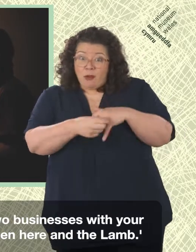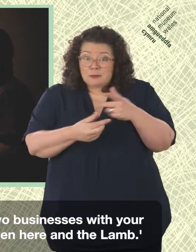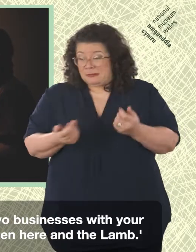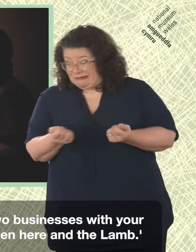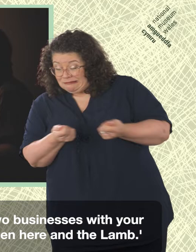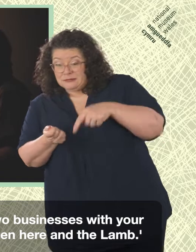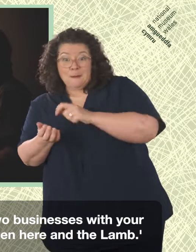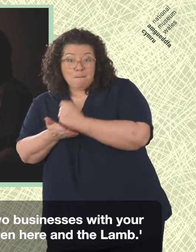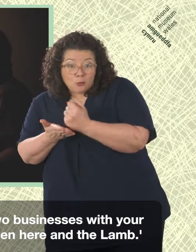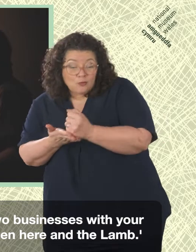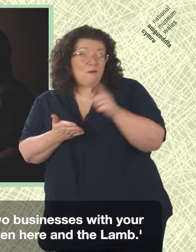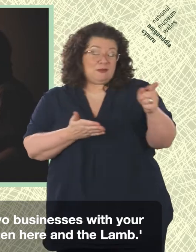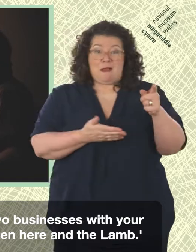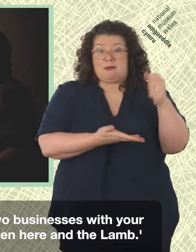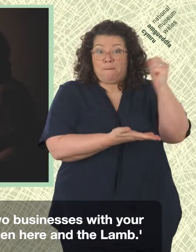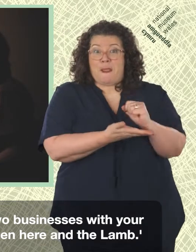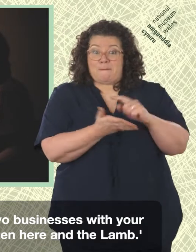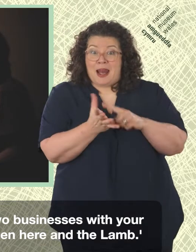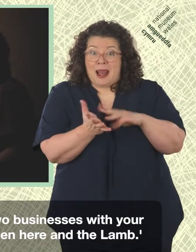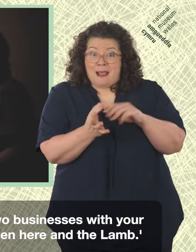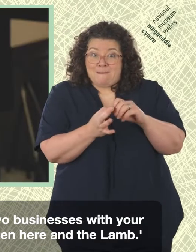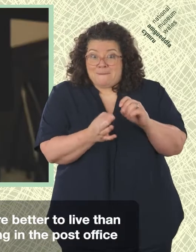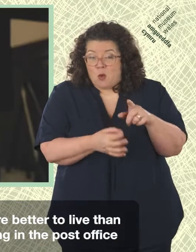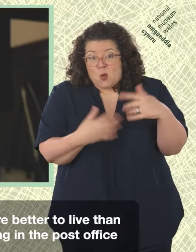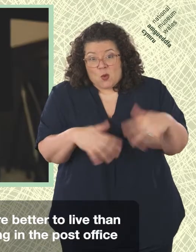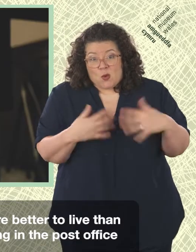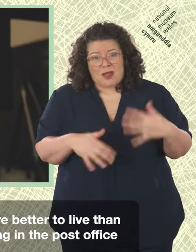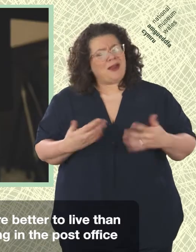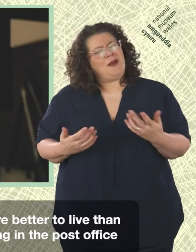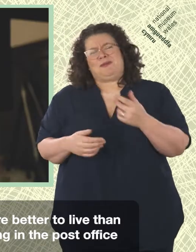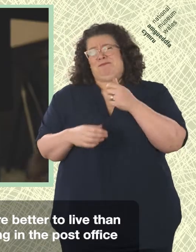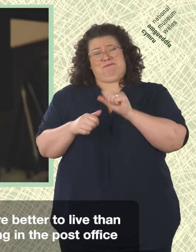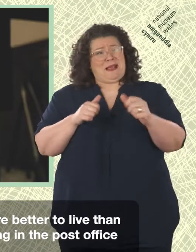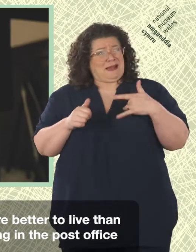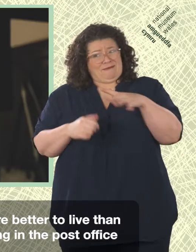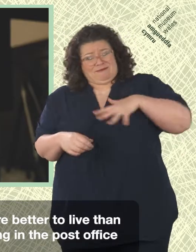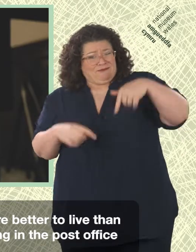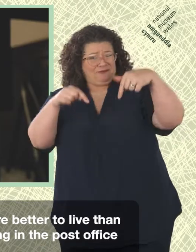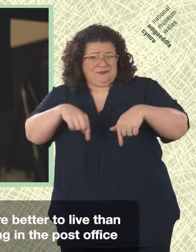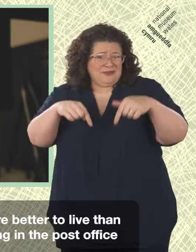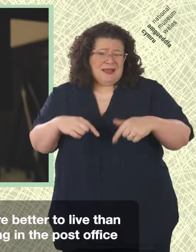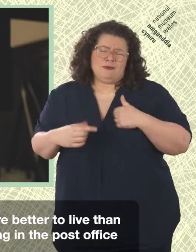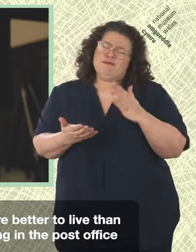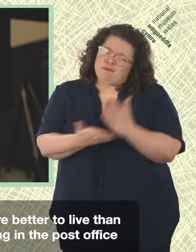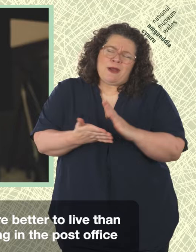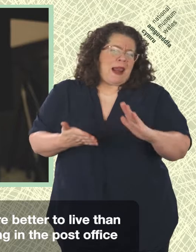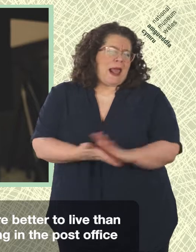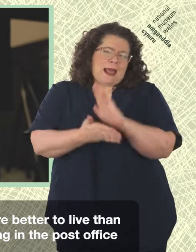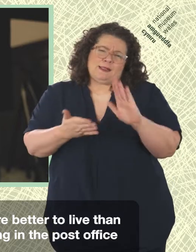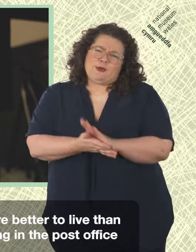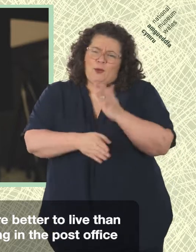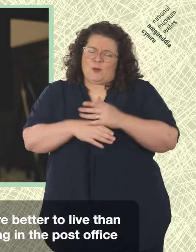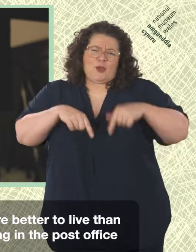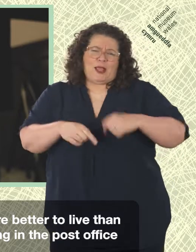with your husband. You must be so busy between here and the lamb. Well, there's nowhere better to live than Blaenwaun. And